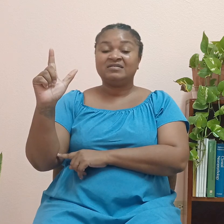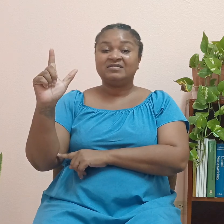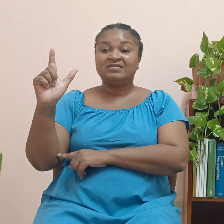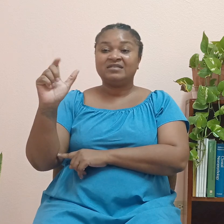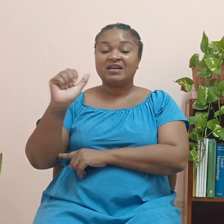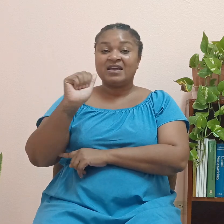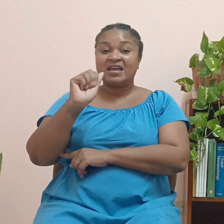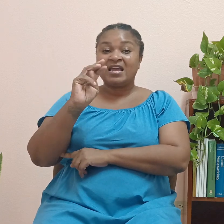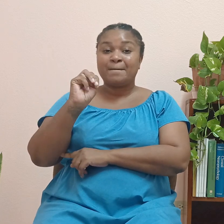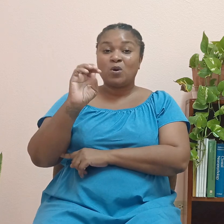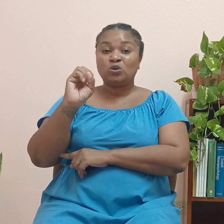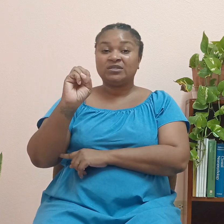Amos,